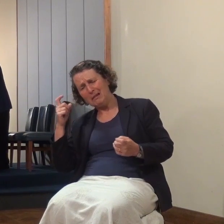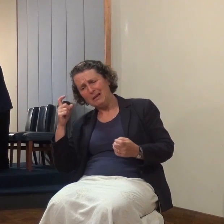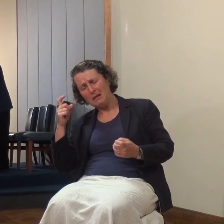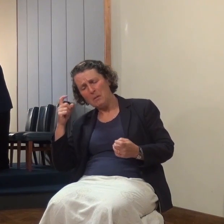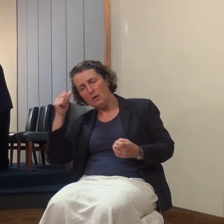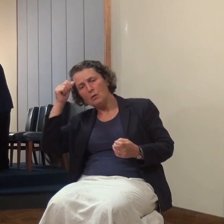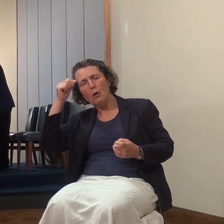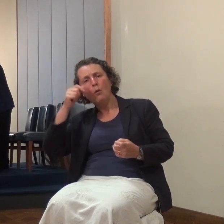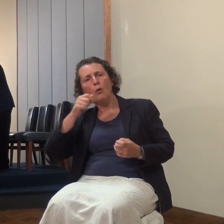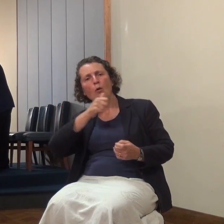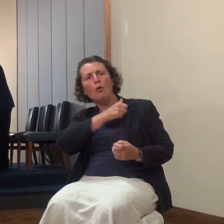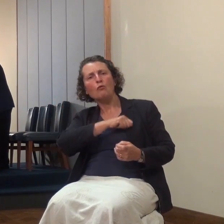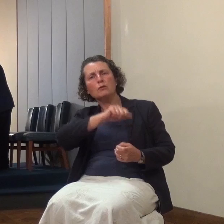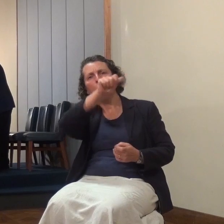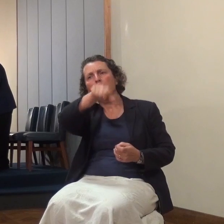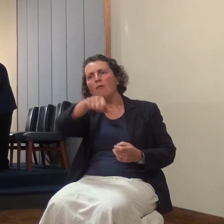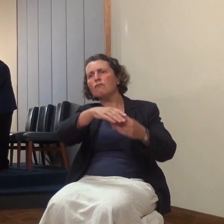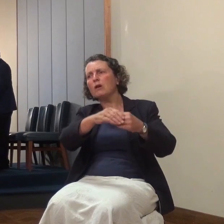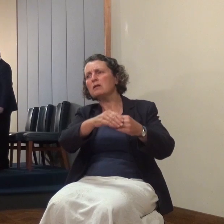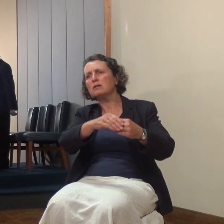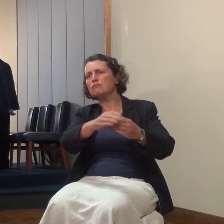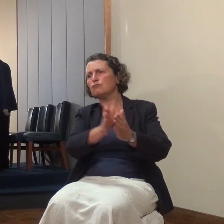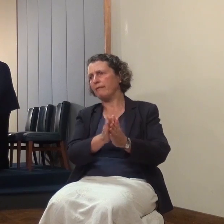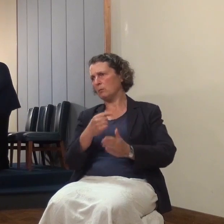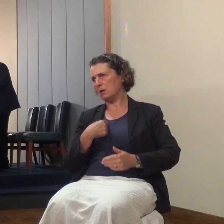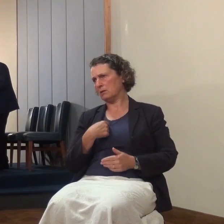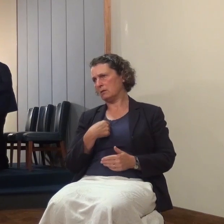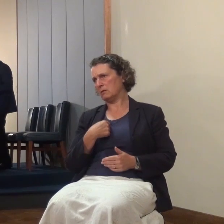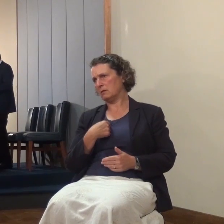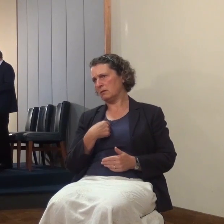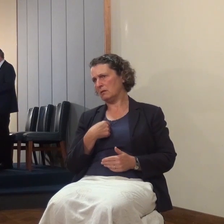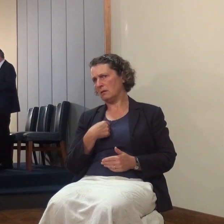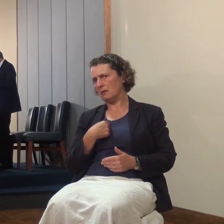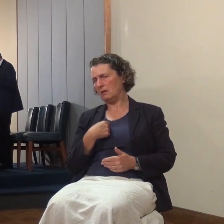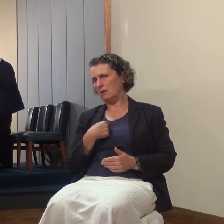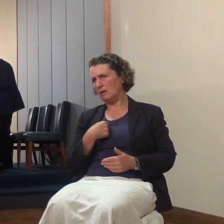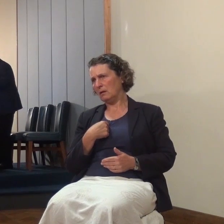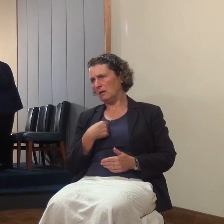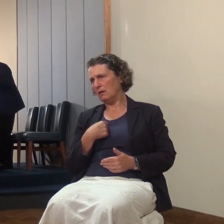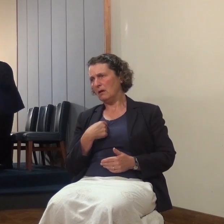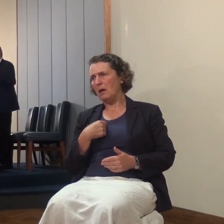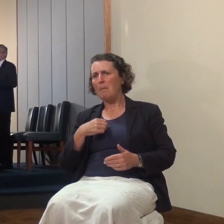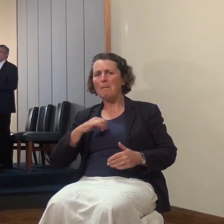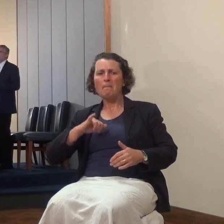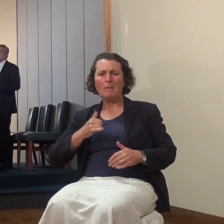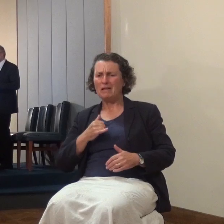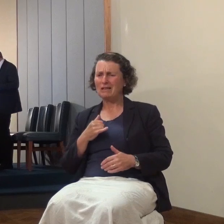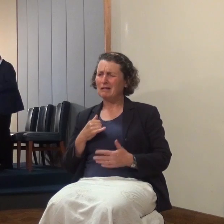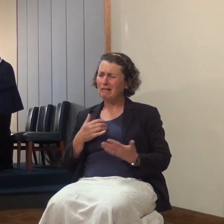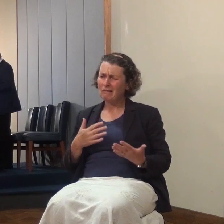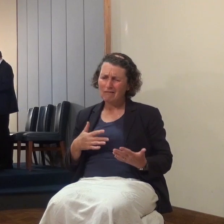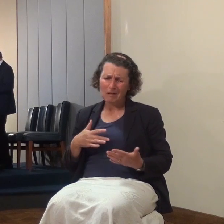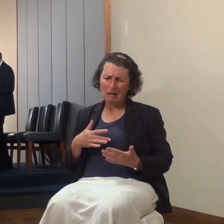are praying for us. We might be struggling, feel desperately disappointed that speaking, even coherent thinking, are